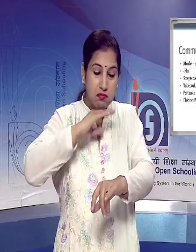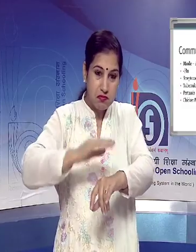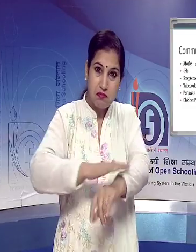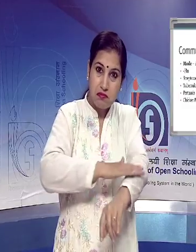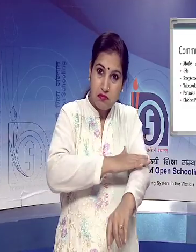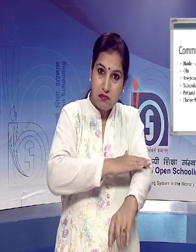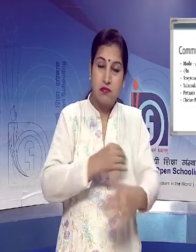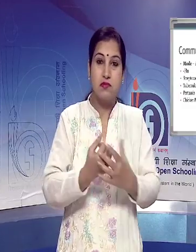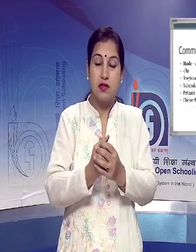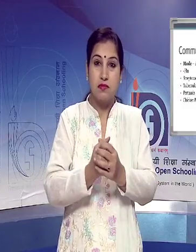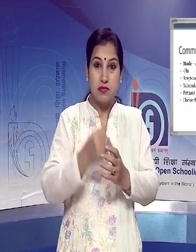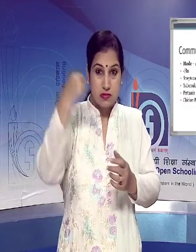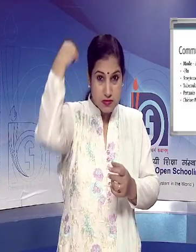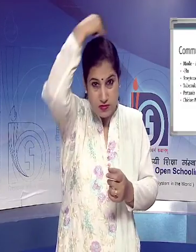Japanese bee,